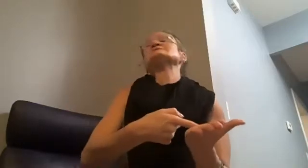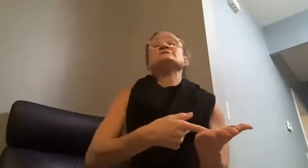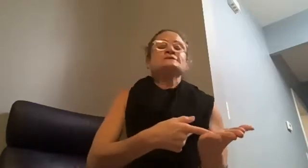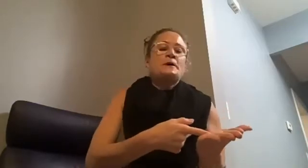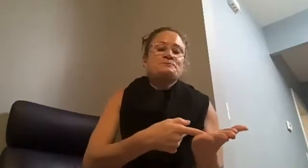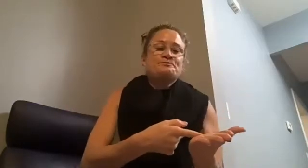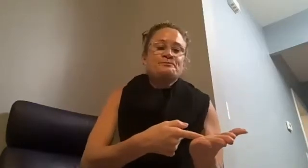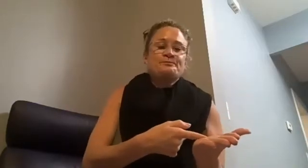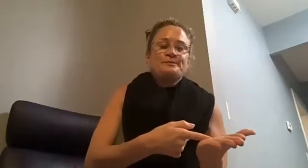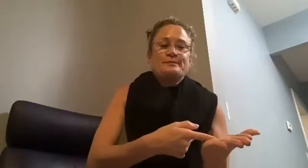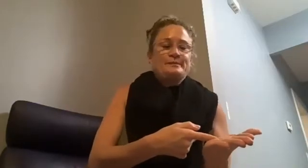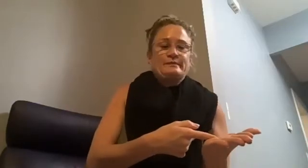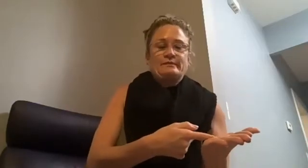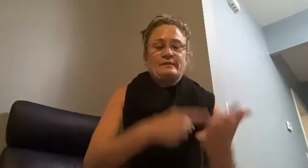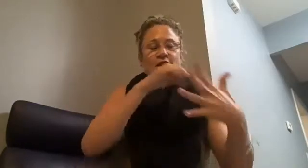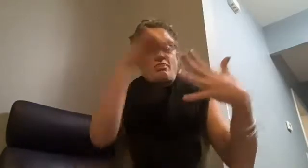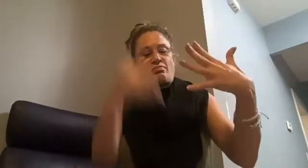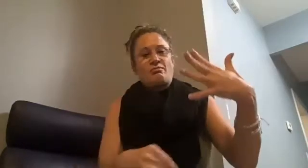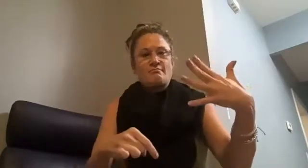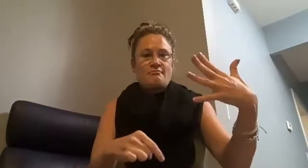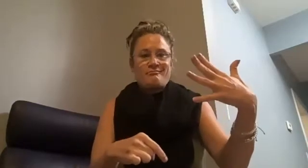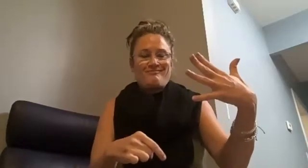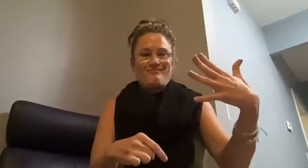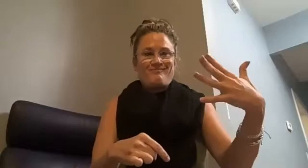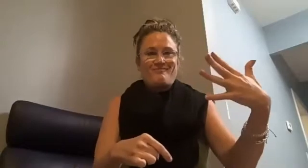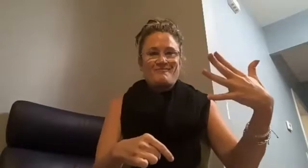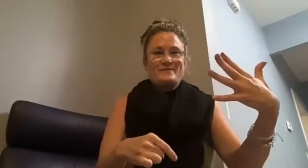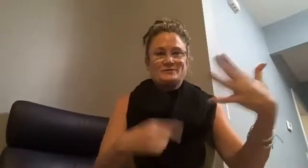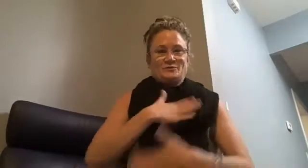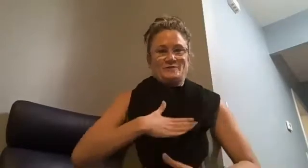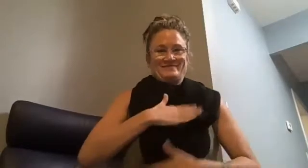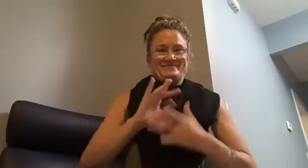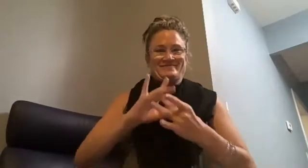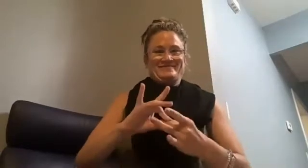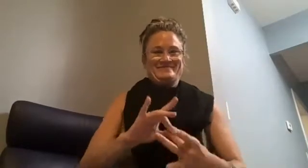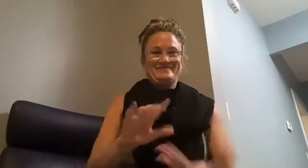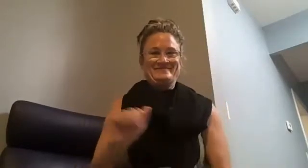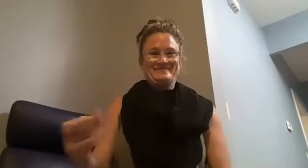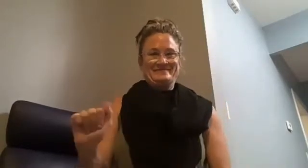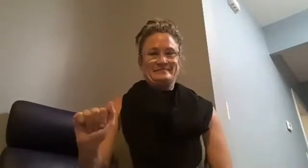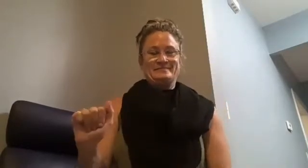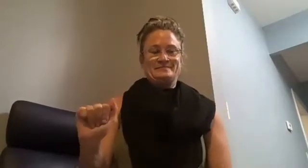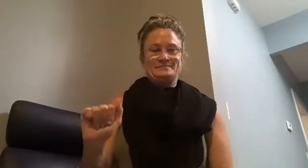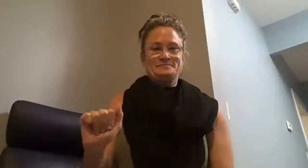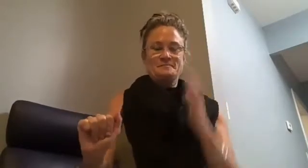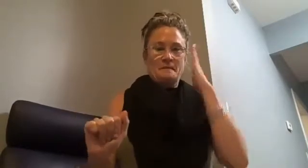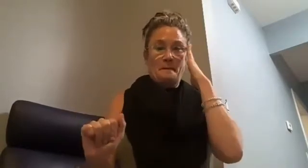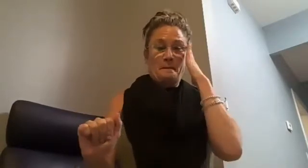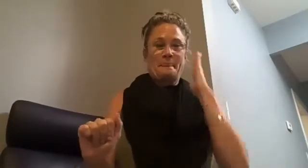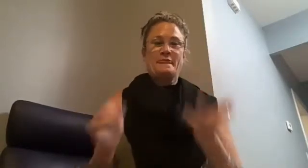It's just all these things that make me love being a part of this. The other is, my home group is the